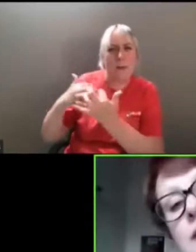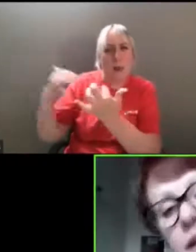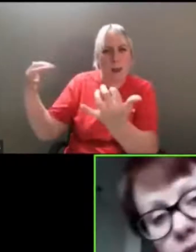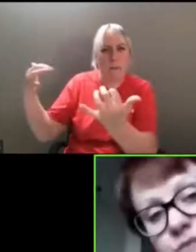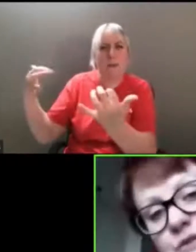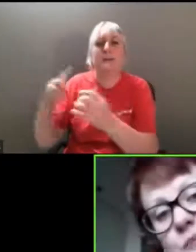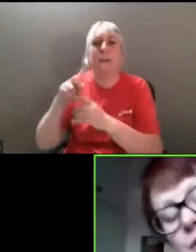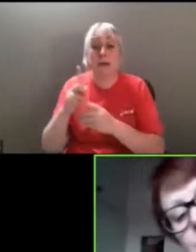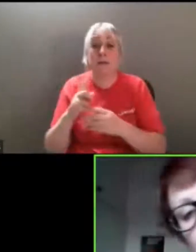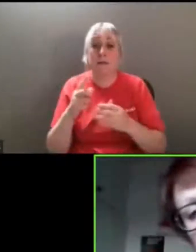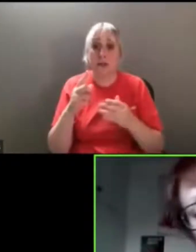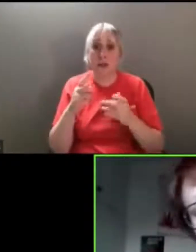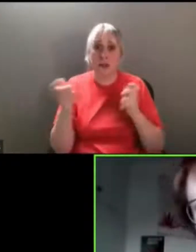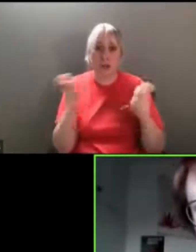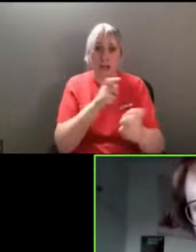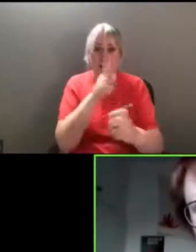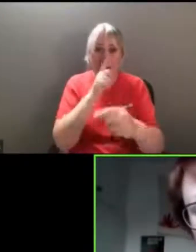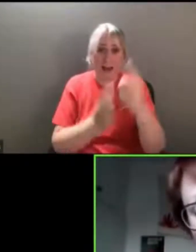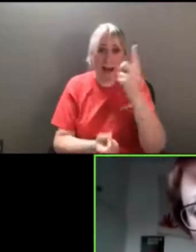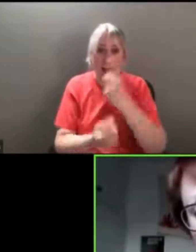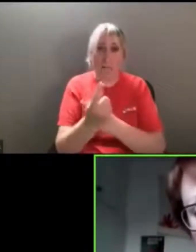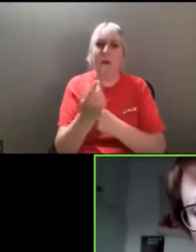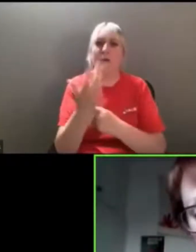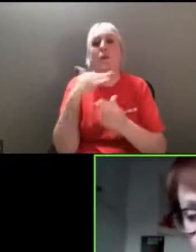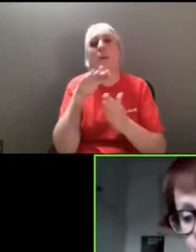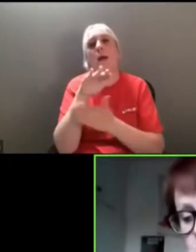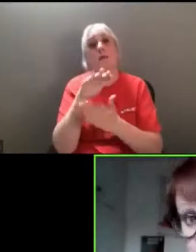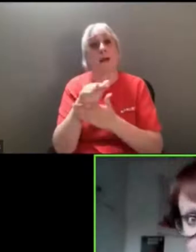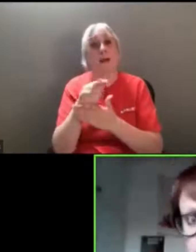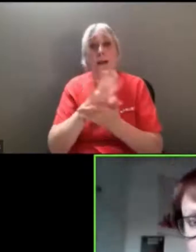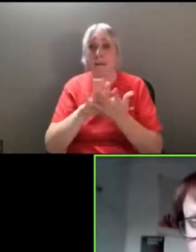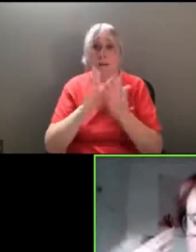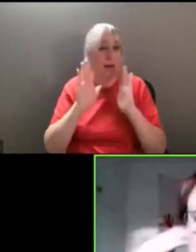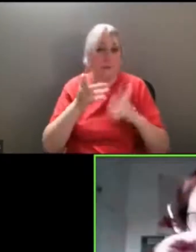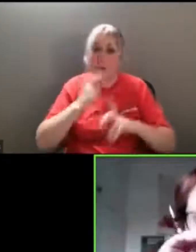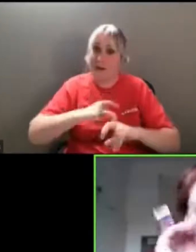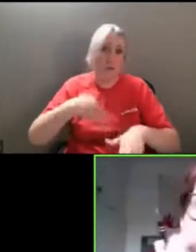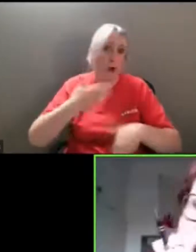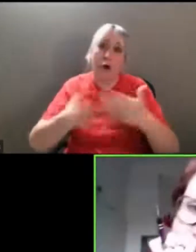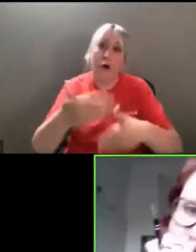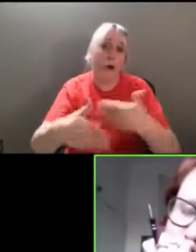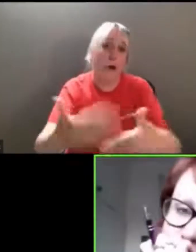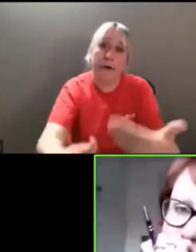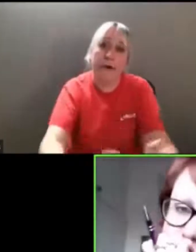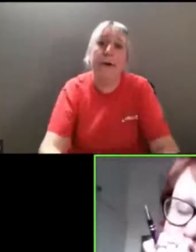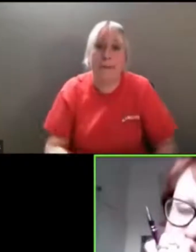us, is from outside, and that's what we have to carry on doing.